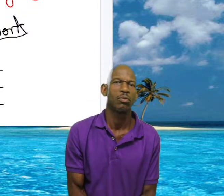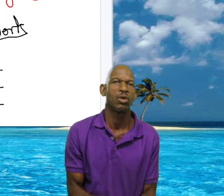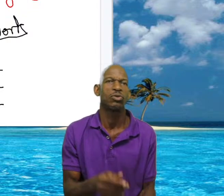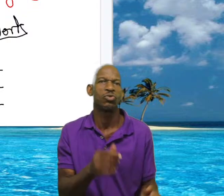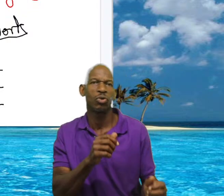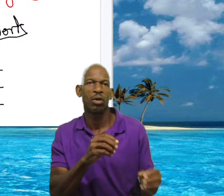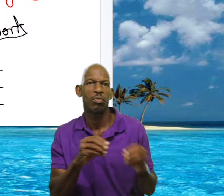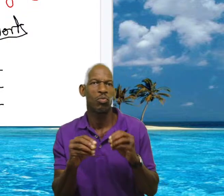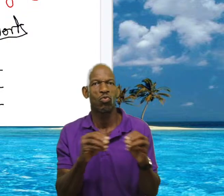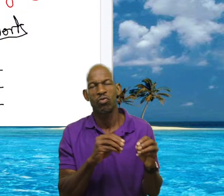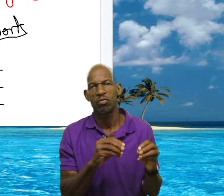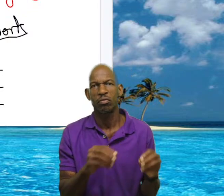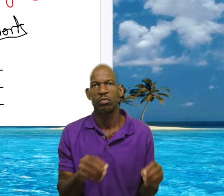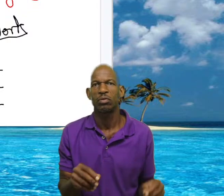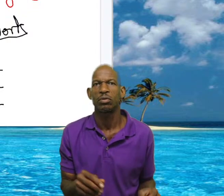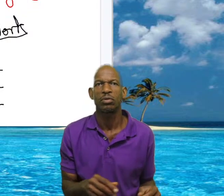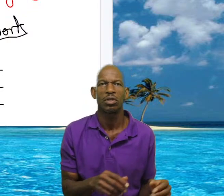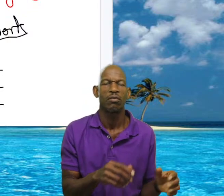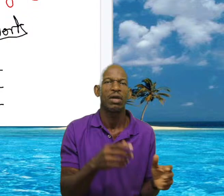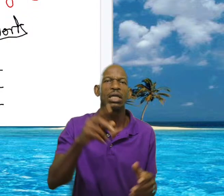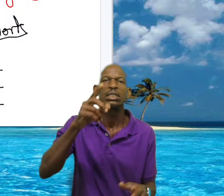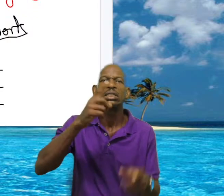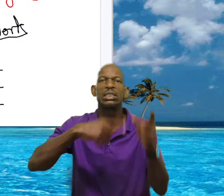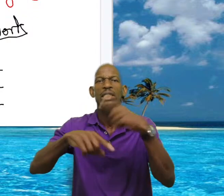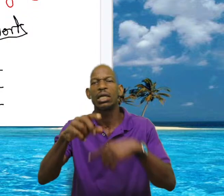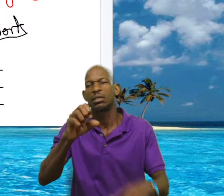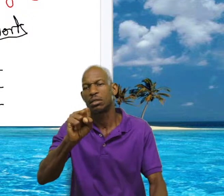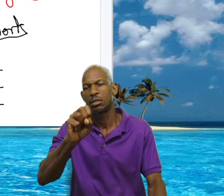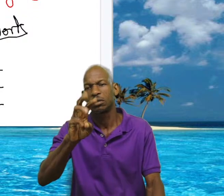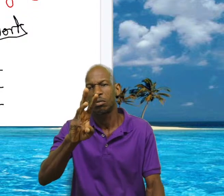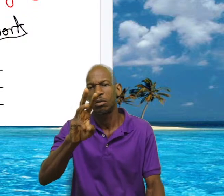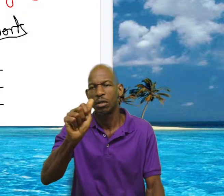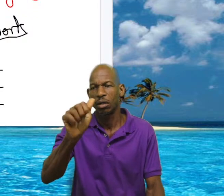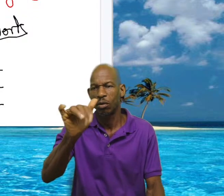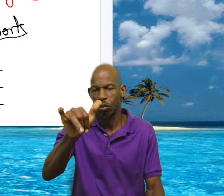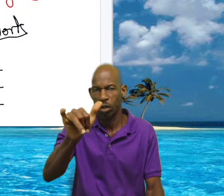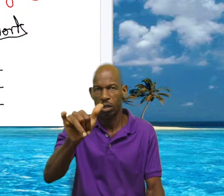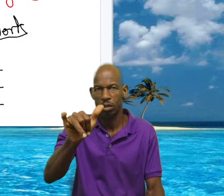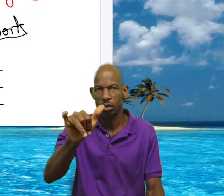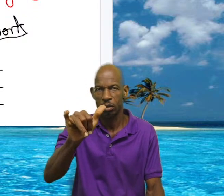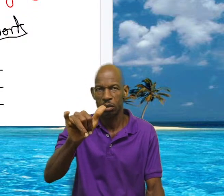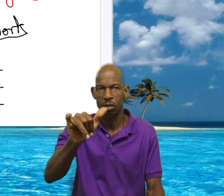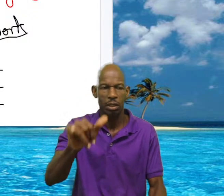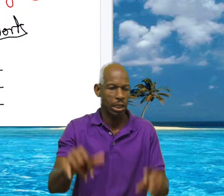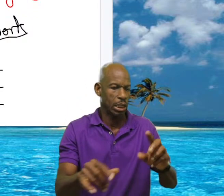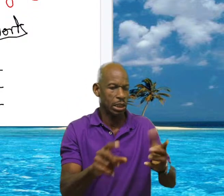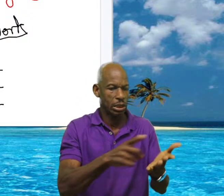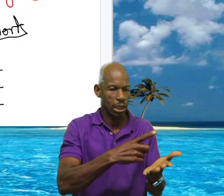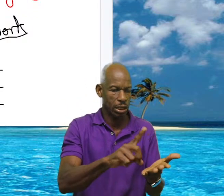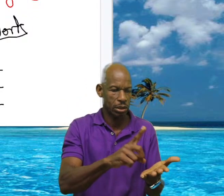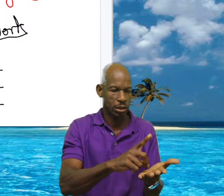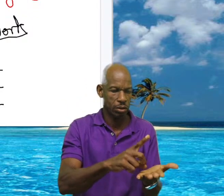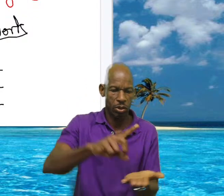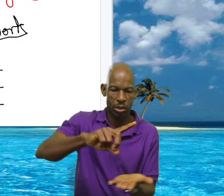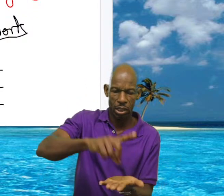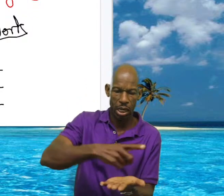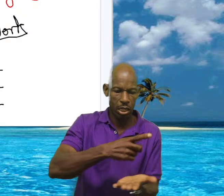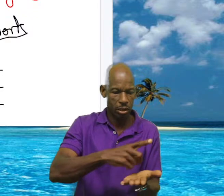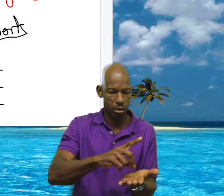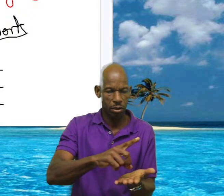to sign the word sway, I'll show I'm dancing, but I'm going to be swaying with it. So I'll be dancing, but